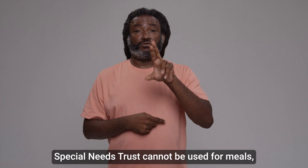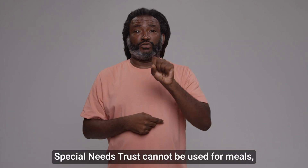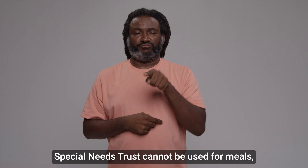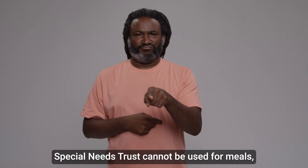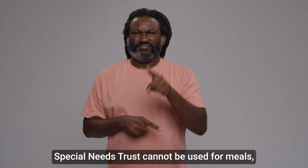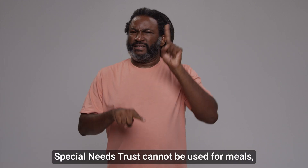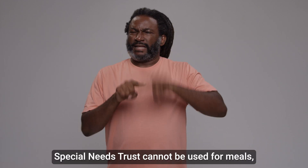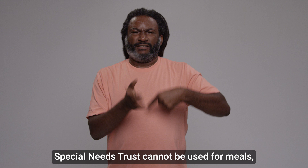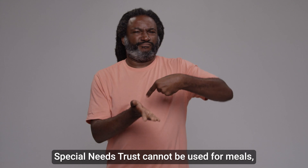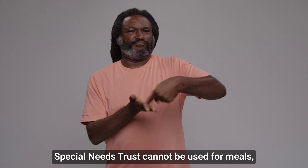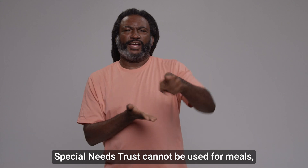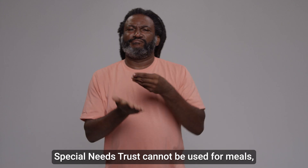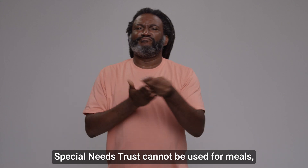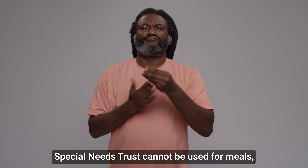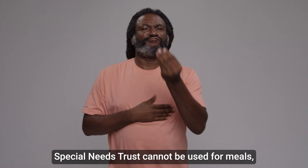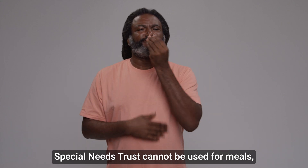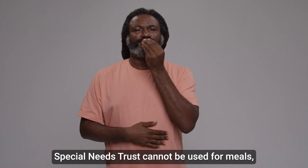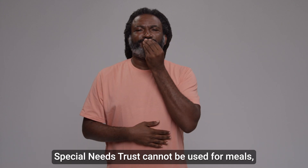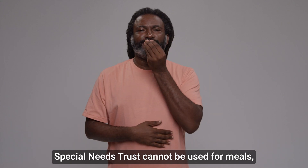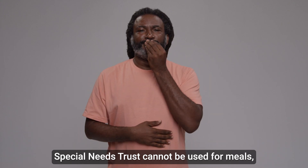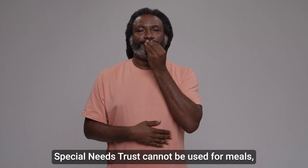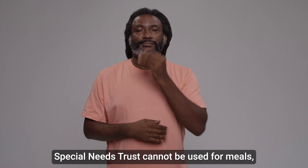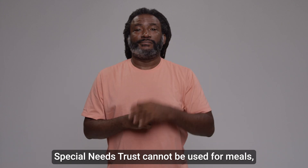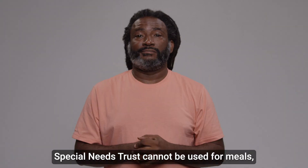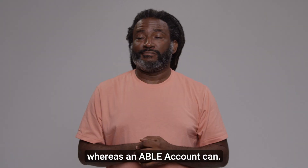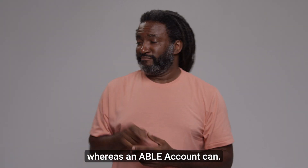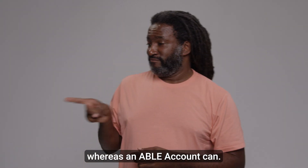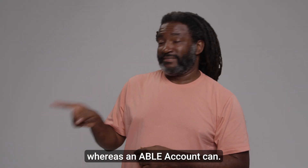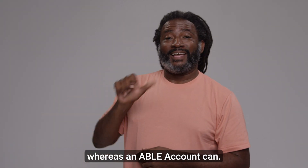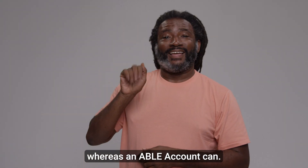Special Needs Trust cannot be used for meals, whereas an ABLE account can.